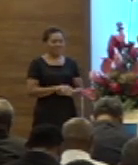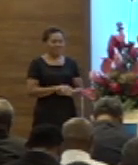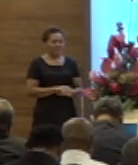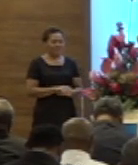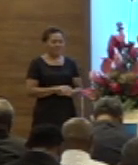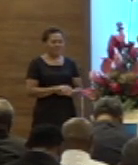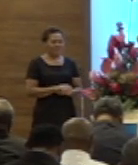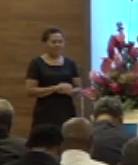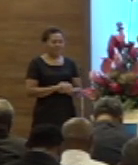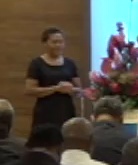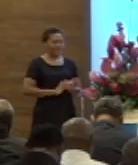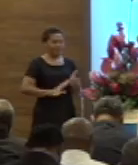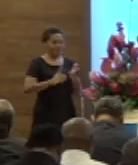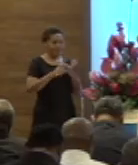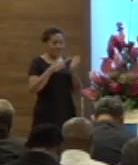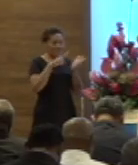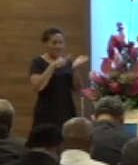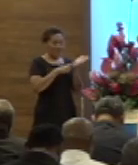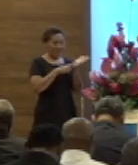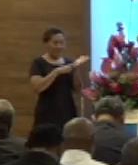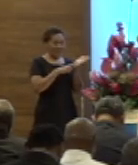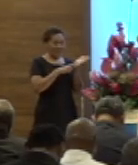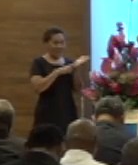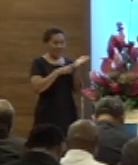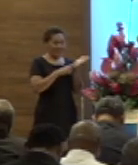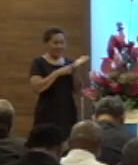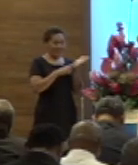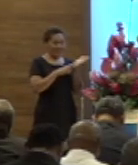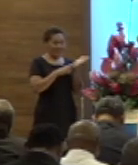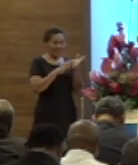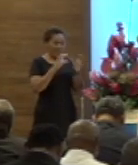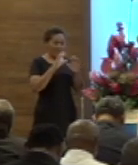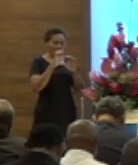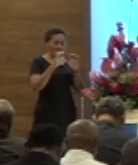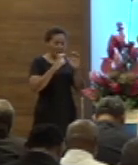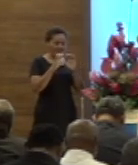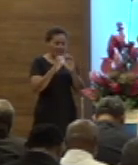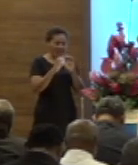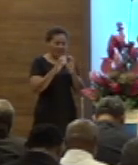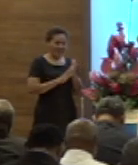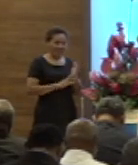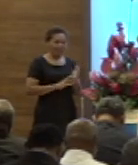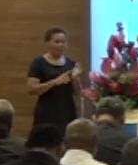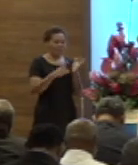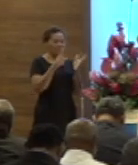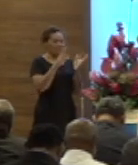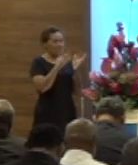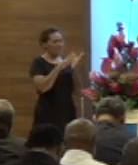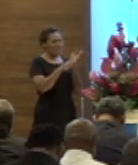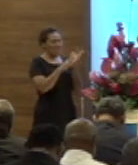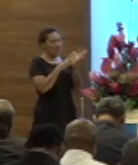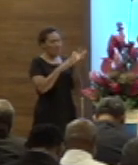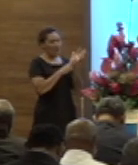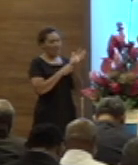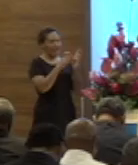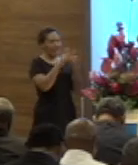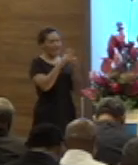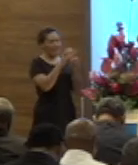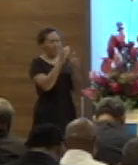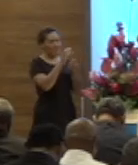United Nations Resident Coordinator and UNDP Resident